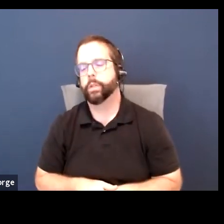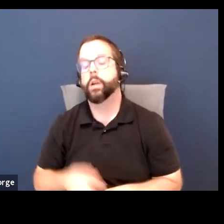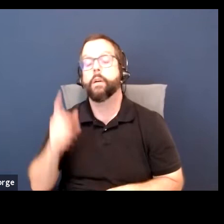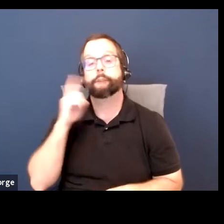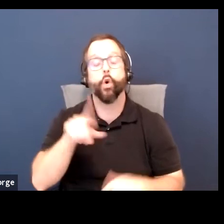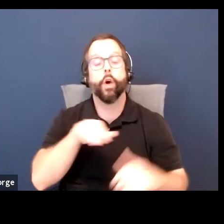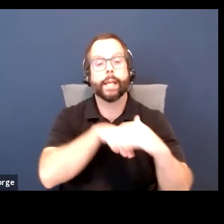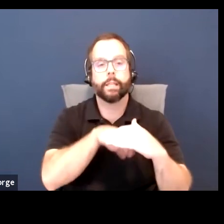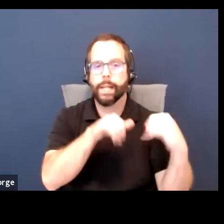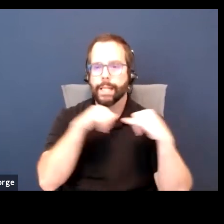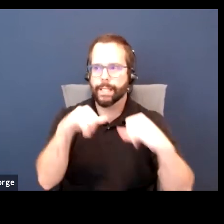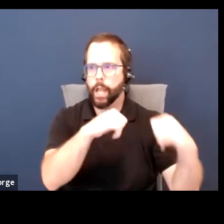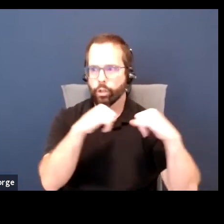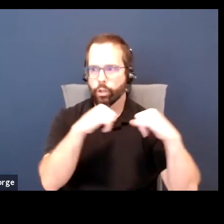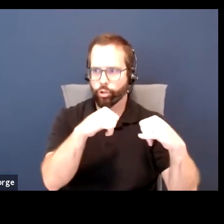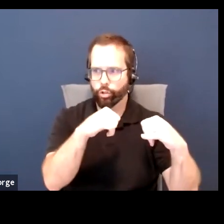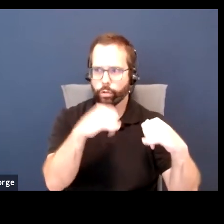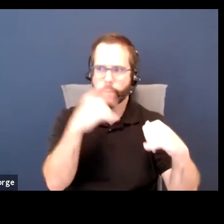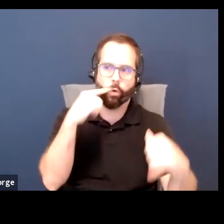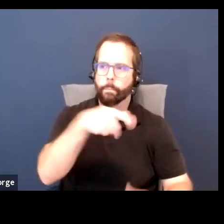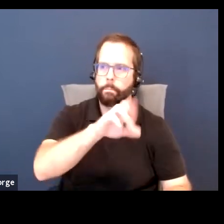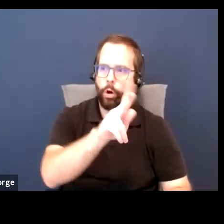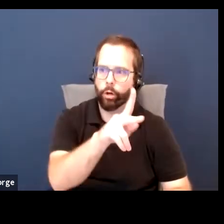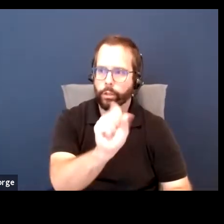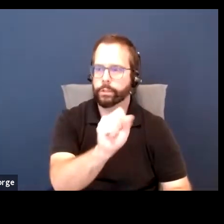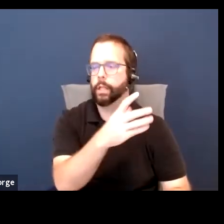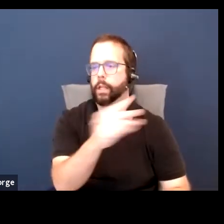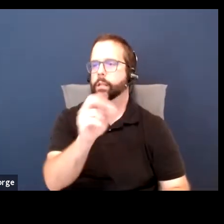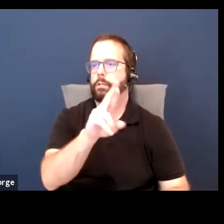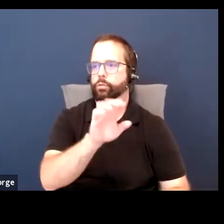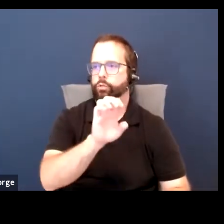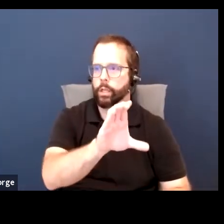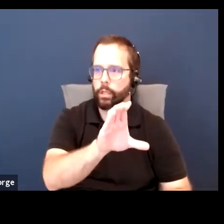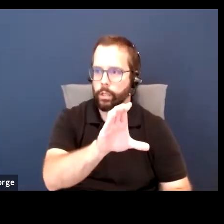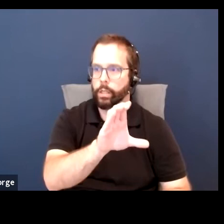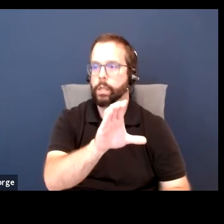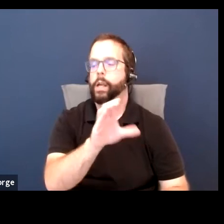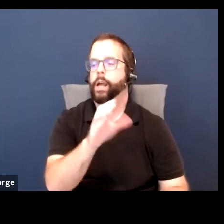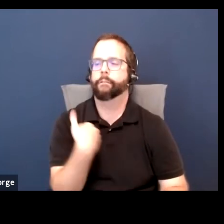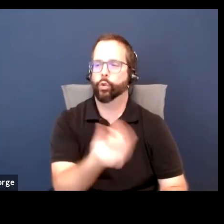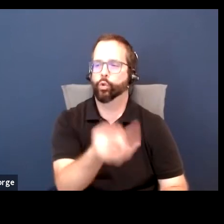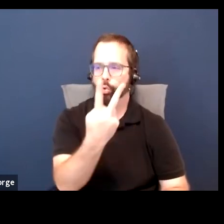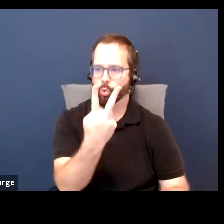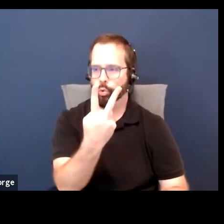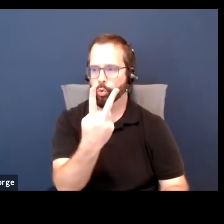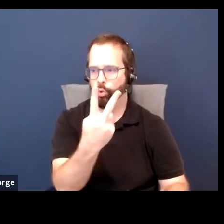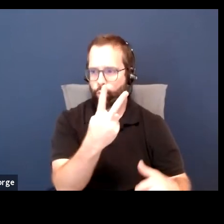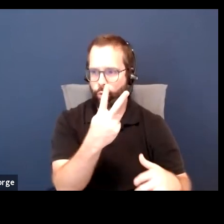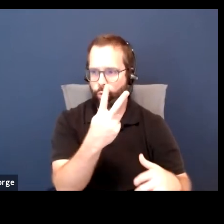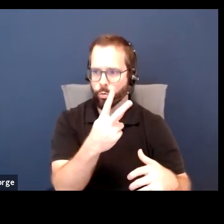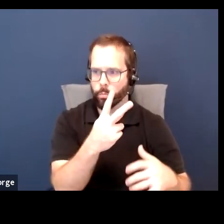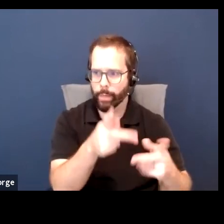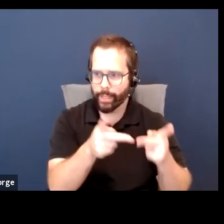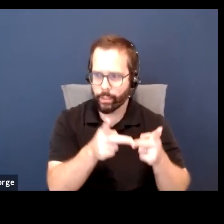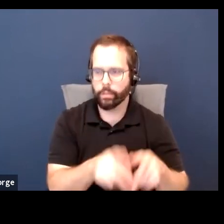accessibility standards for parks and recreation. So the first is the Americans with Disabilities Act 2010